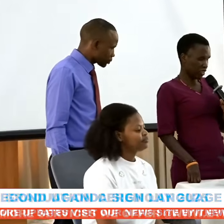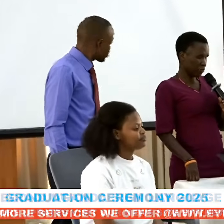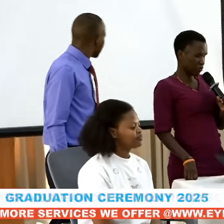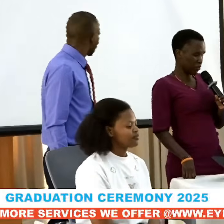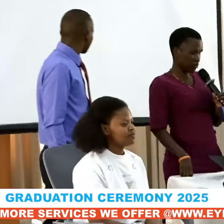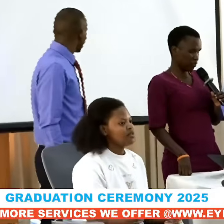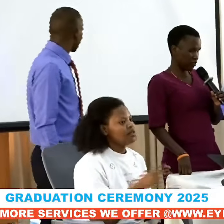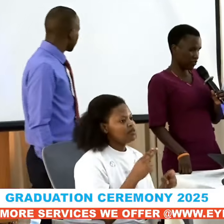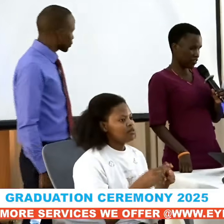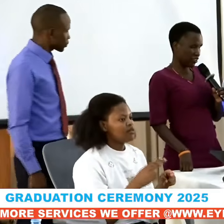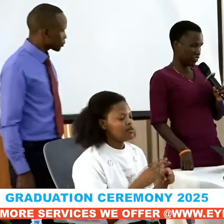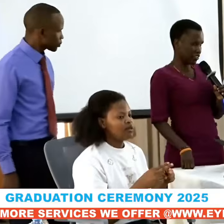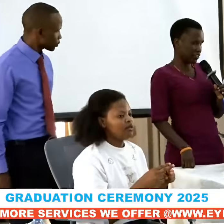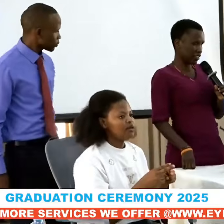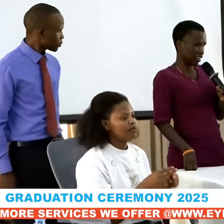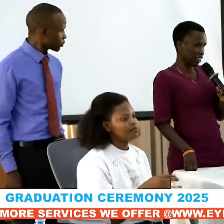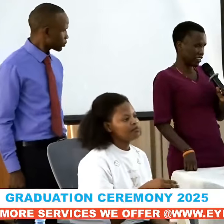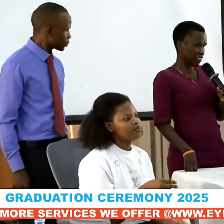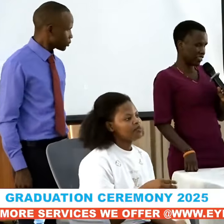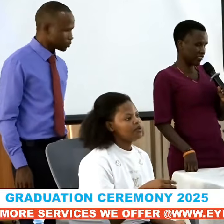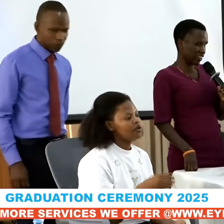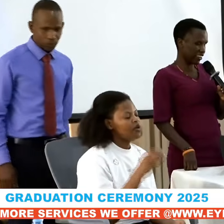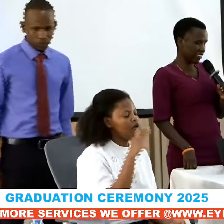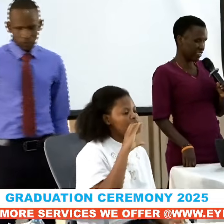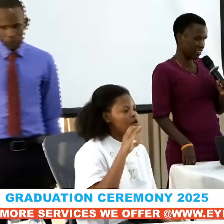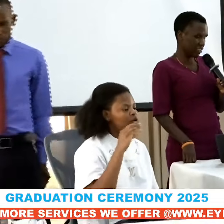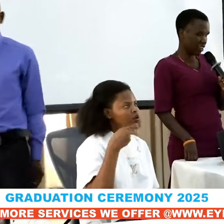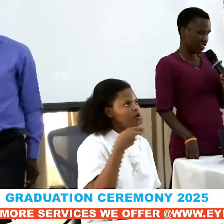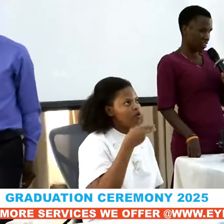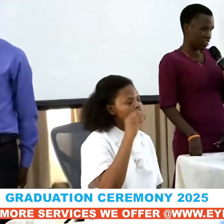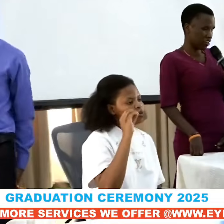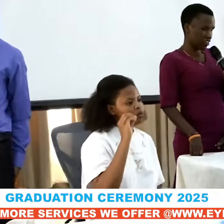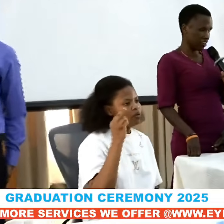By names of Great Tuliahirwa,